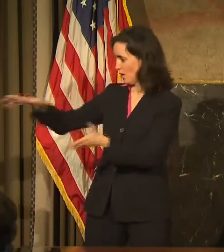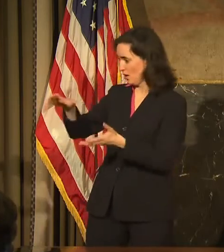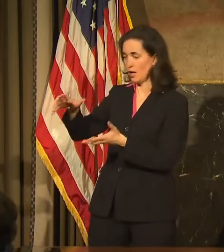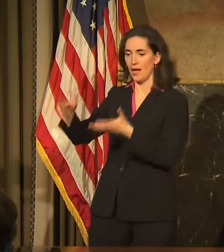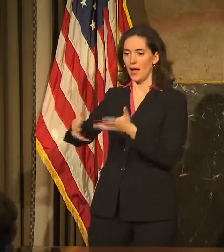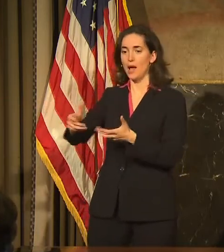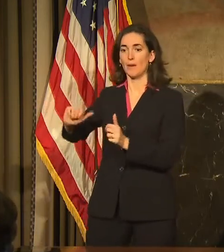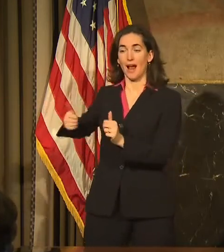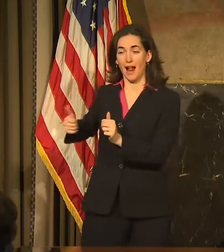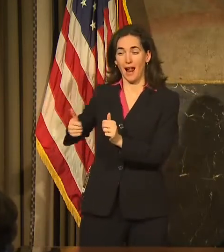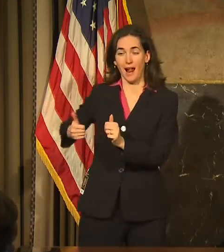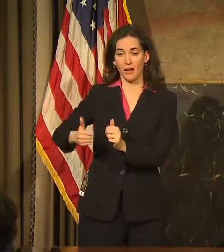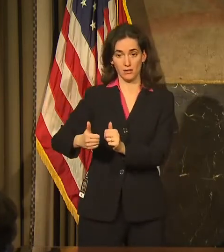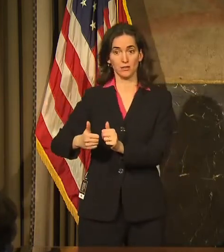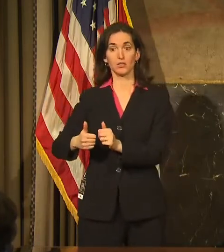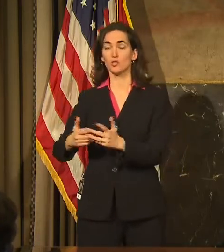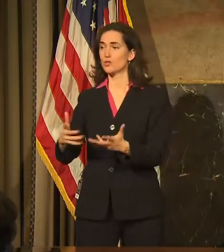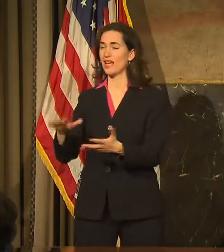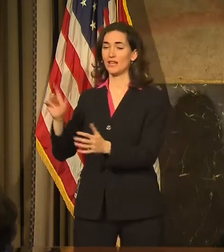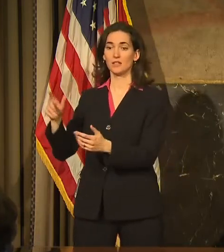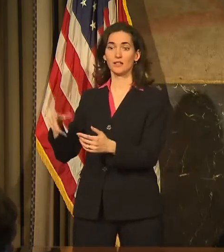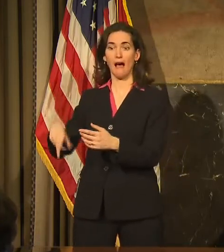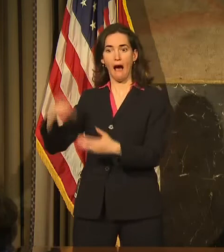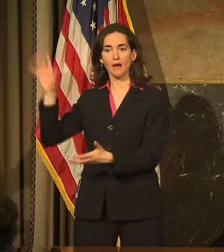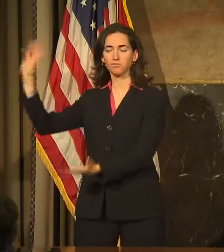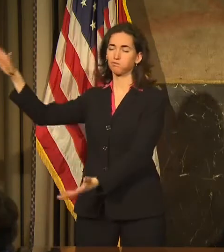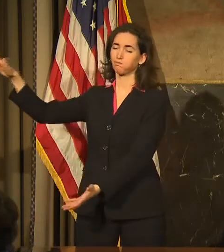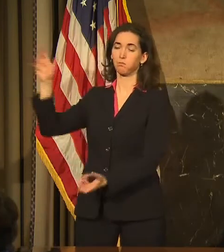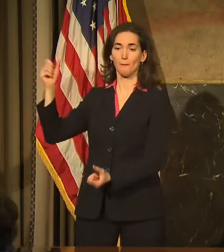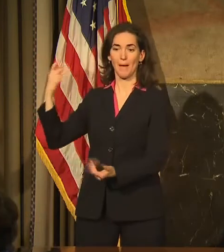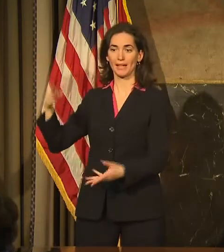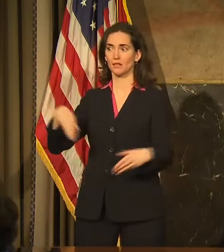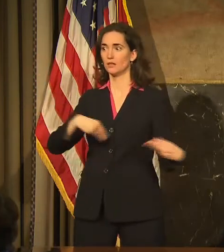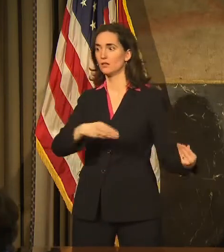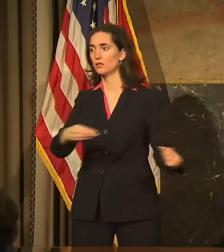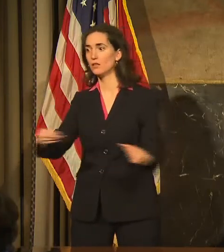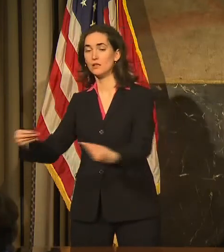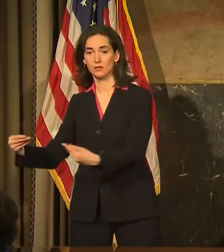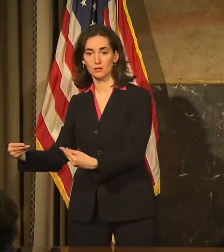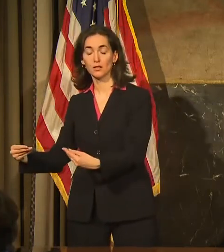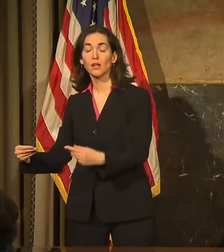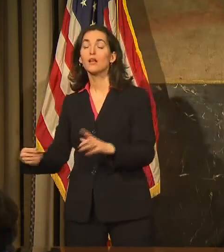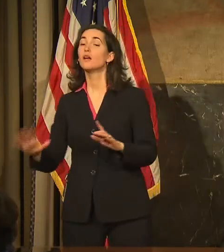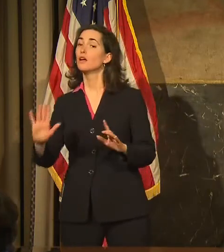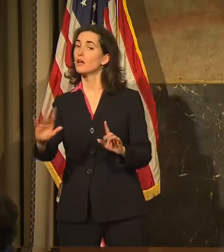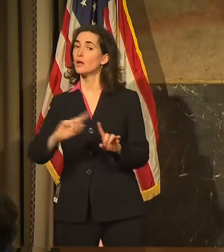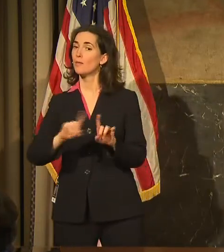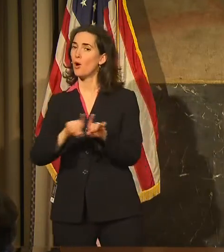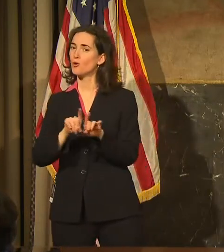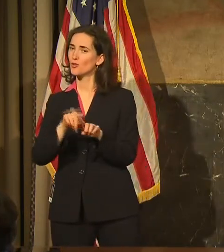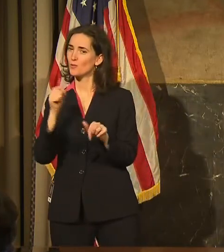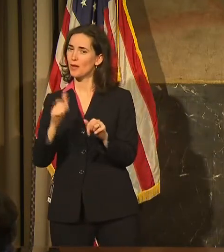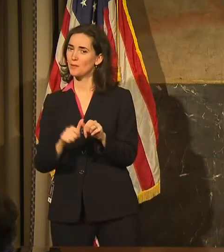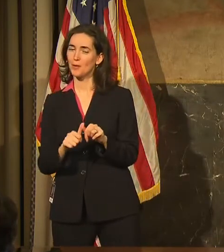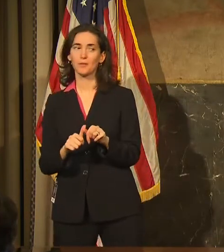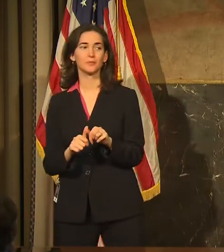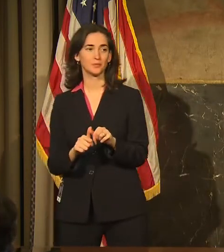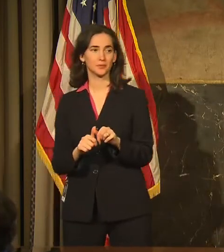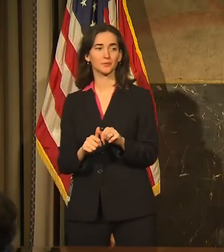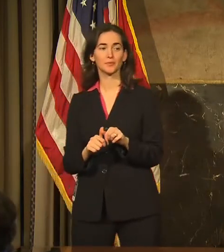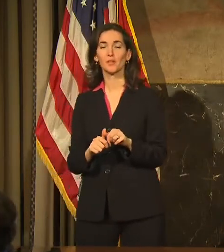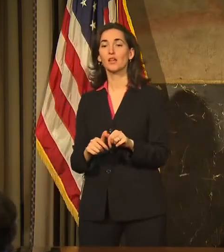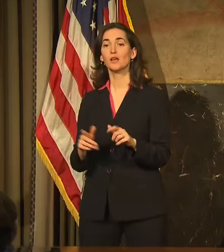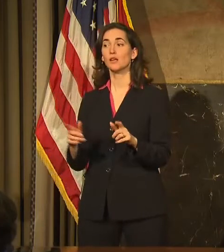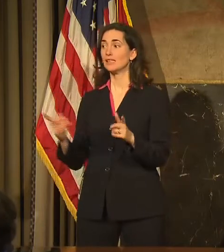some cases, will be the most that they've been able to receive. But it's also true that we've been saying we wanted